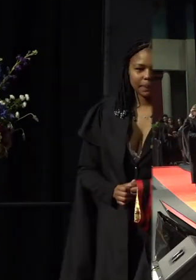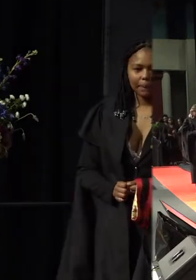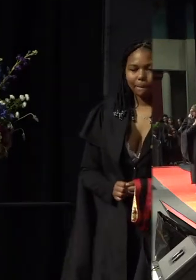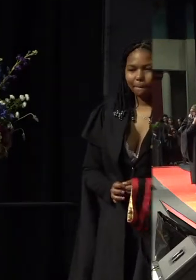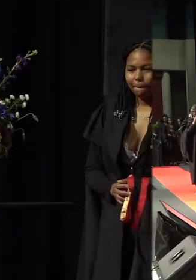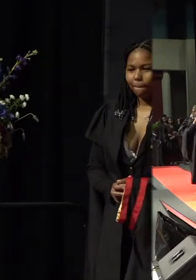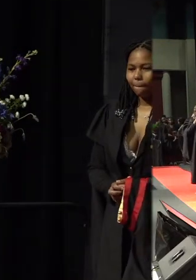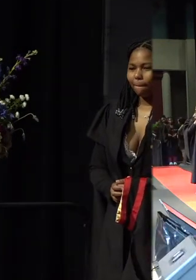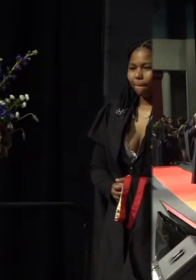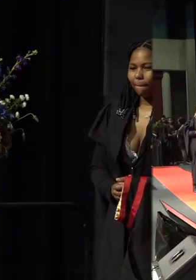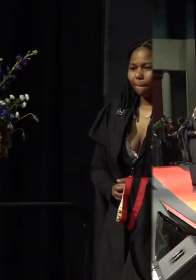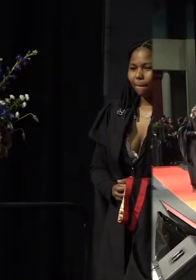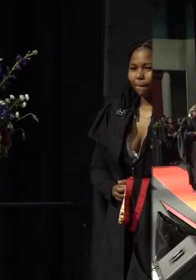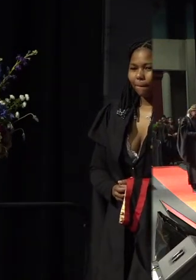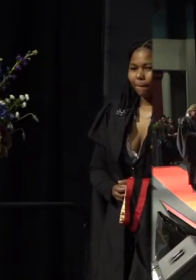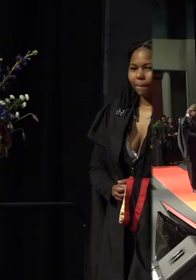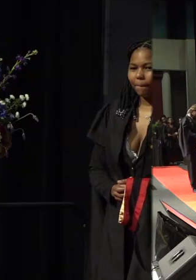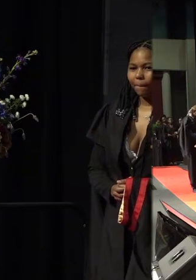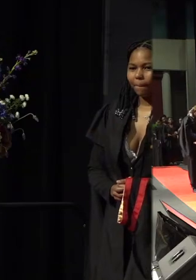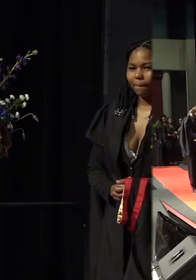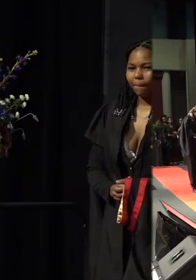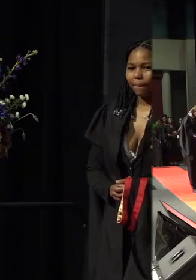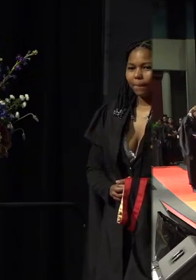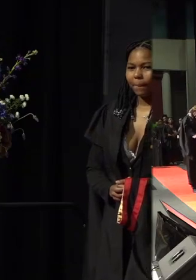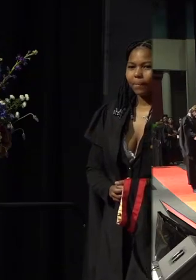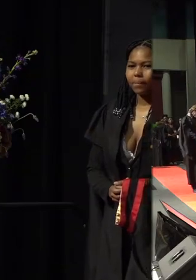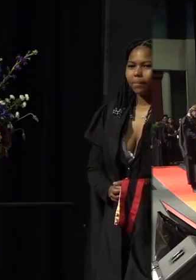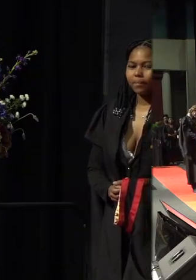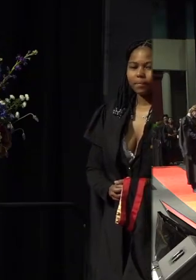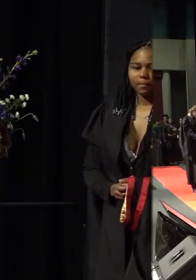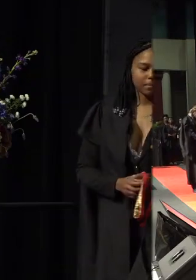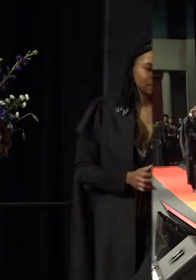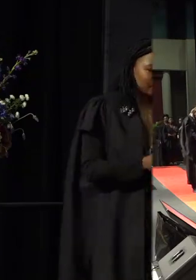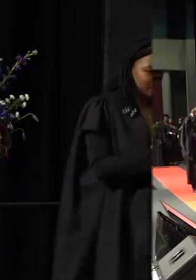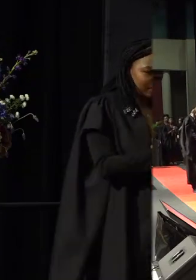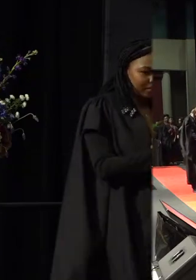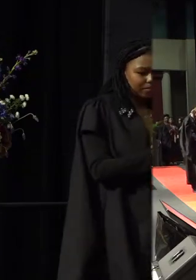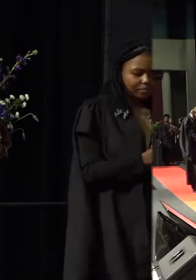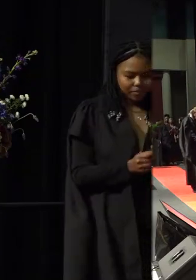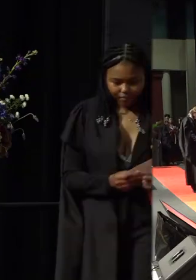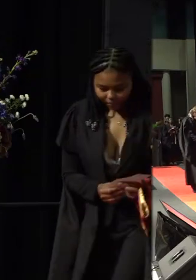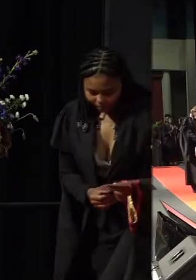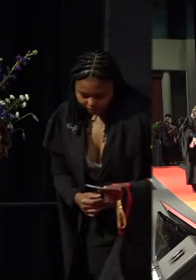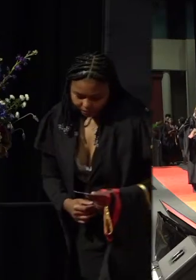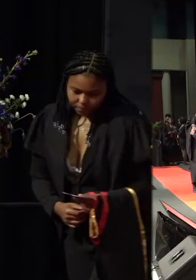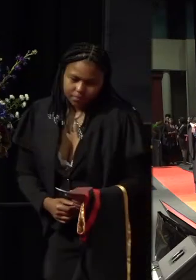Kanyisa Hyacinth Aviwe Mzisi.